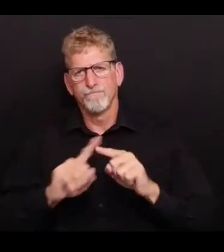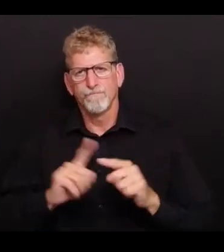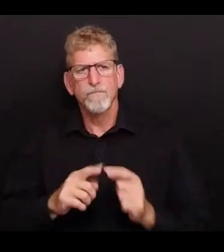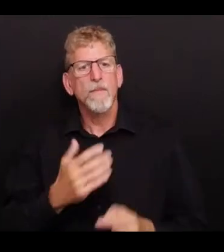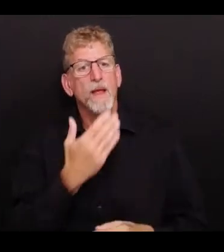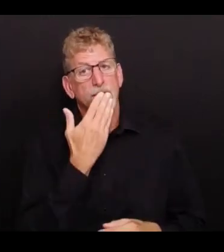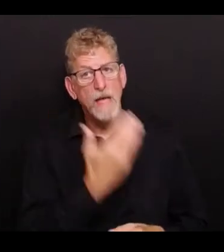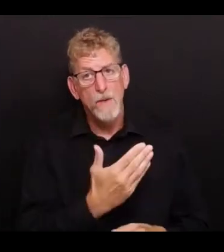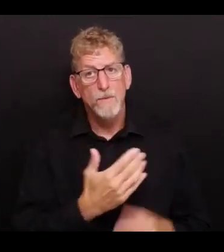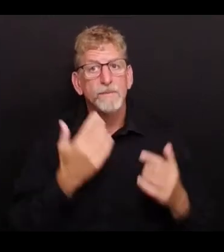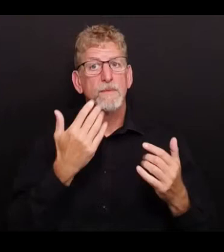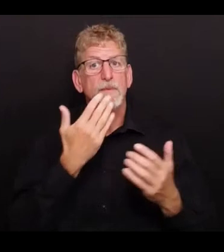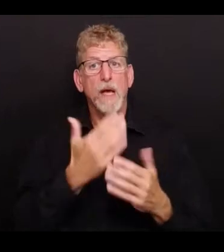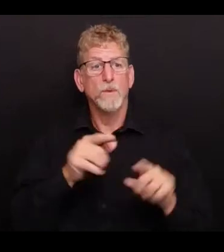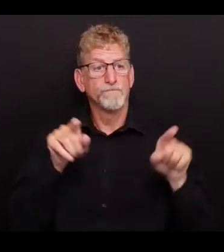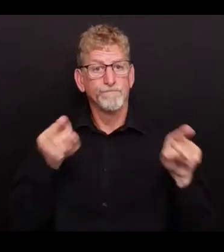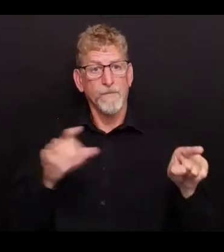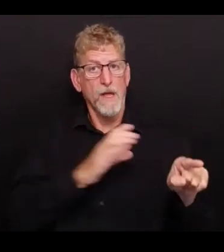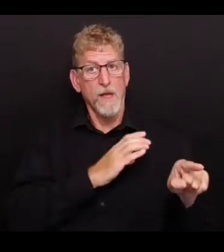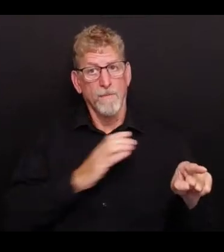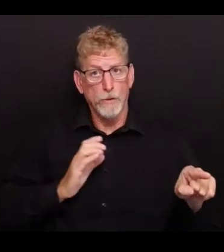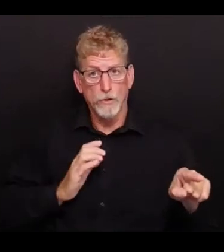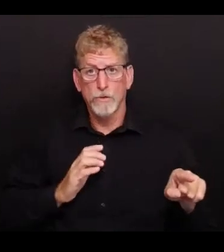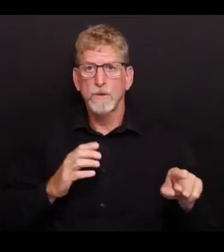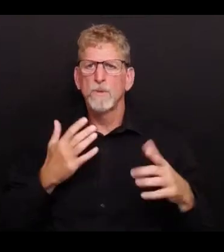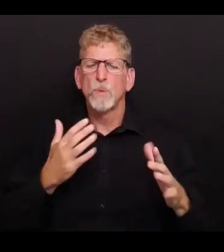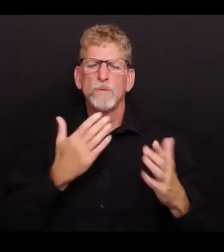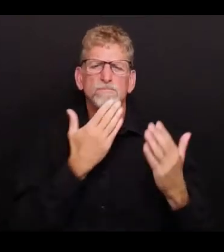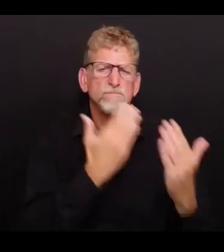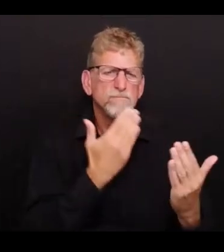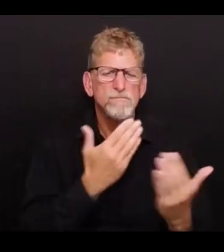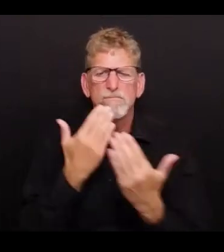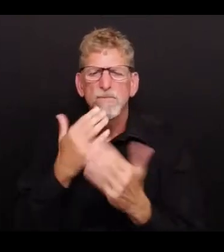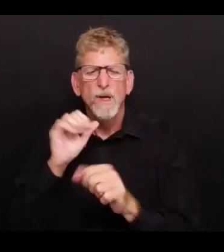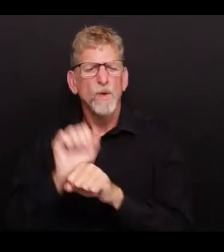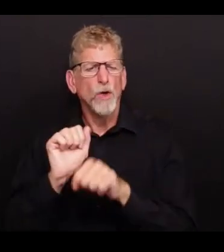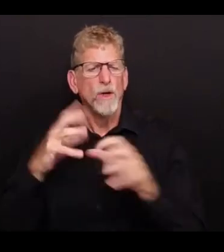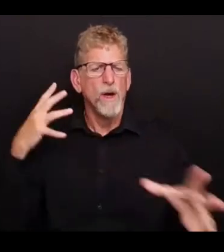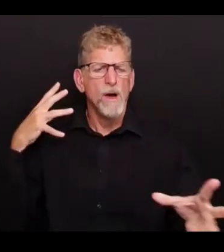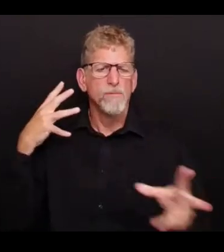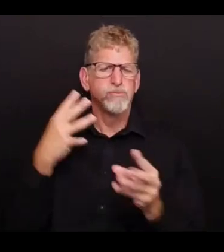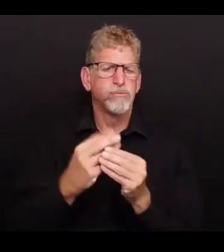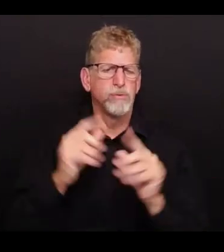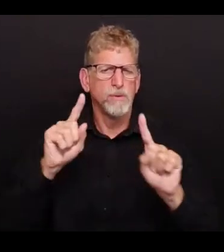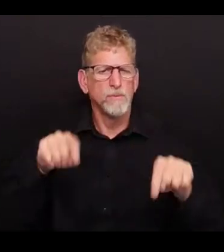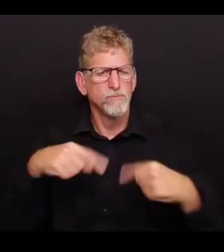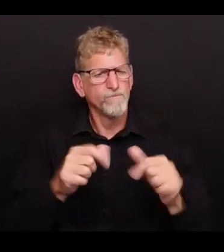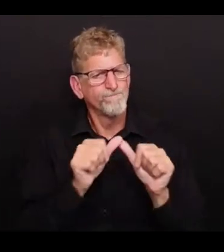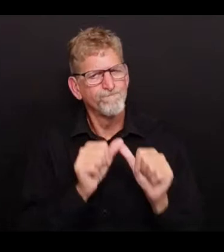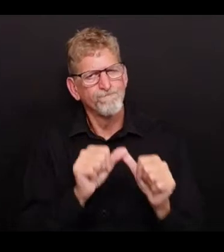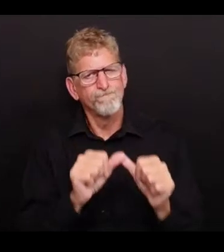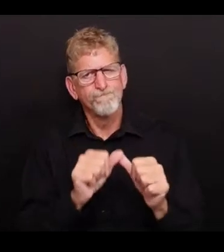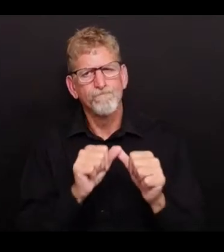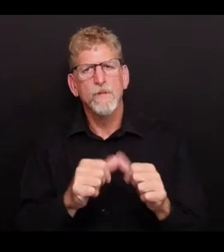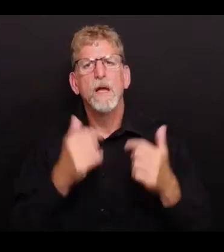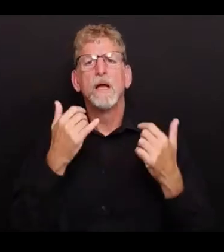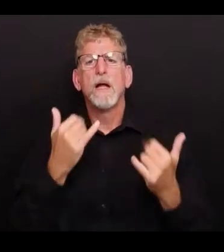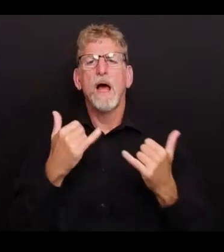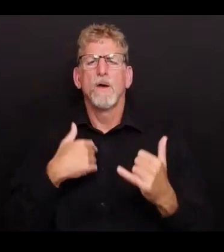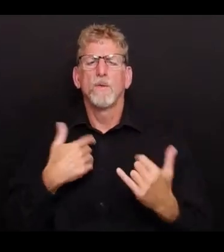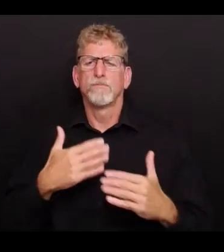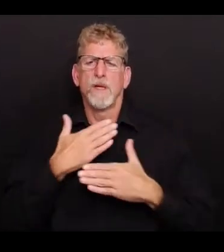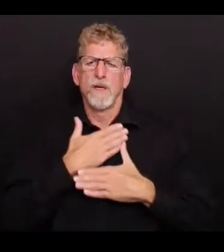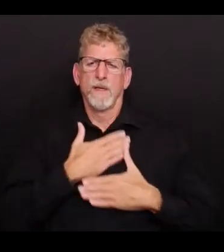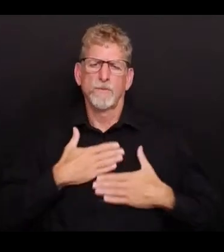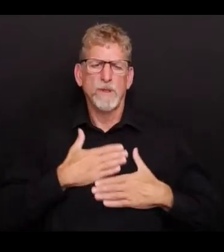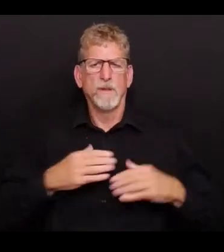in high regard, and I'm grateful for the work that you do on an ongoing basis. Additionally, I always appreciate the opportunity to sing the